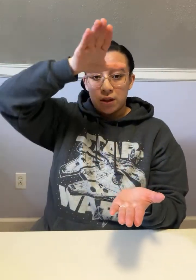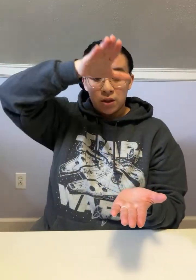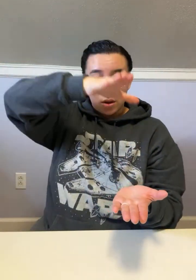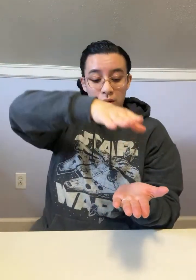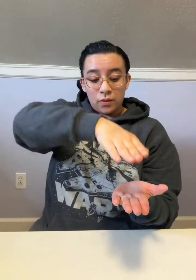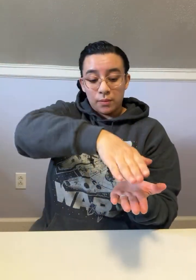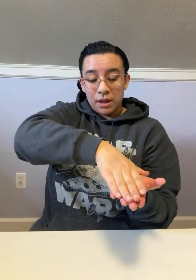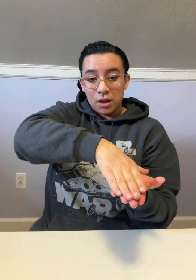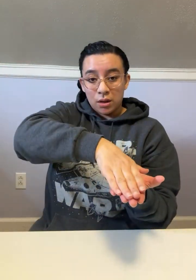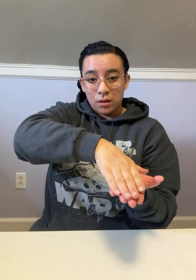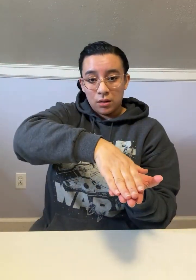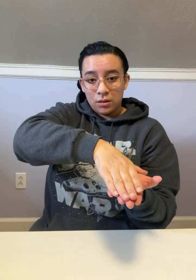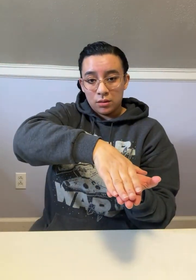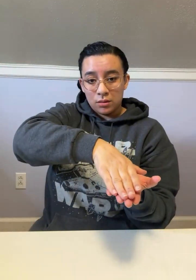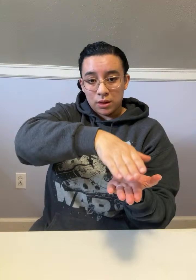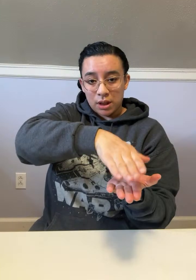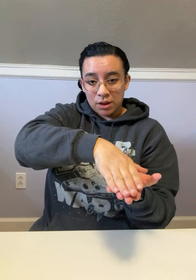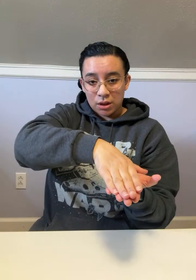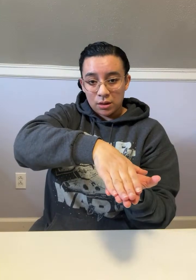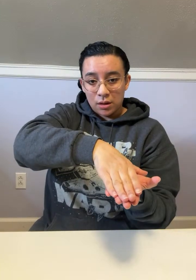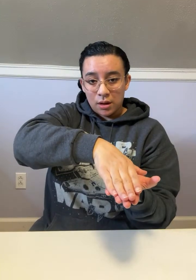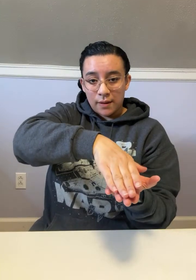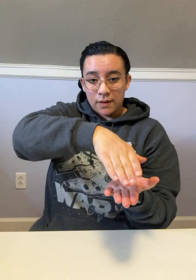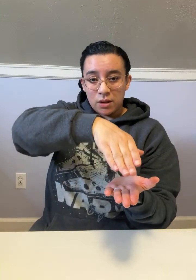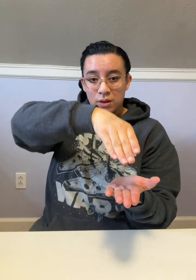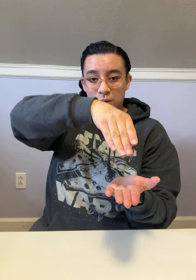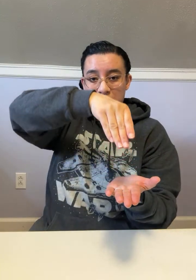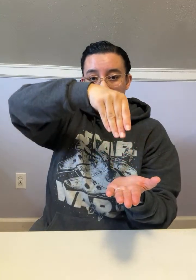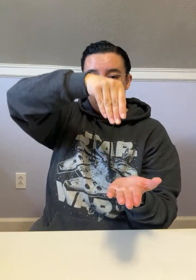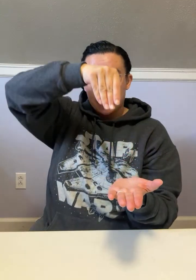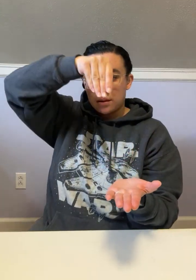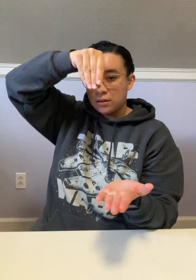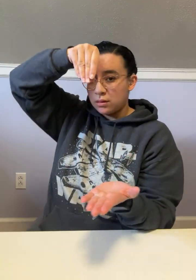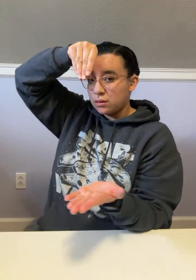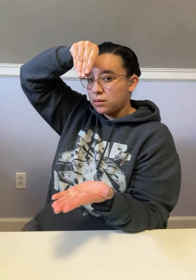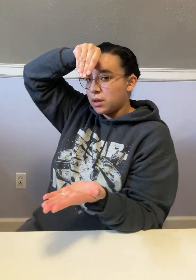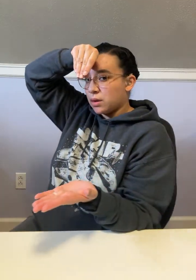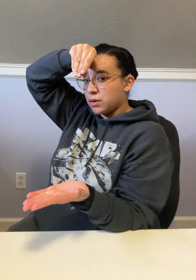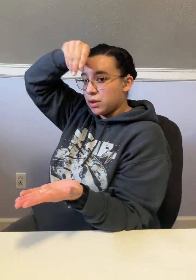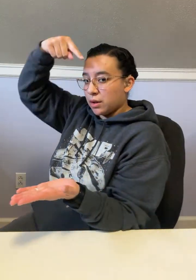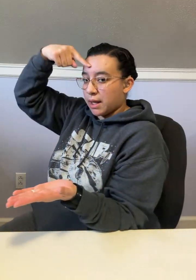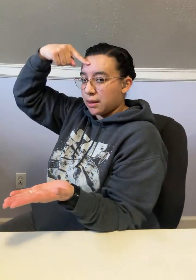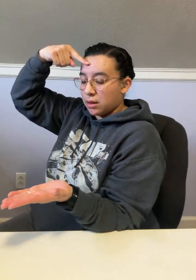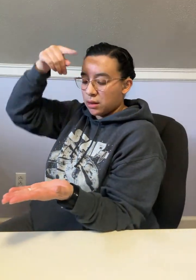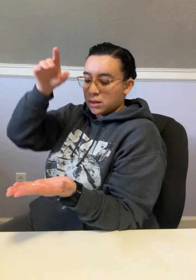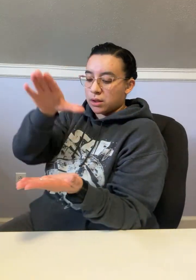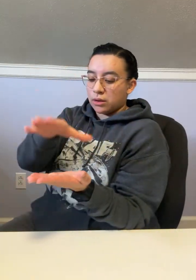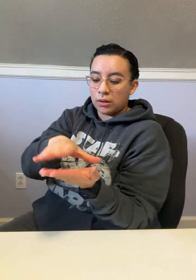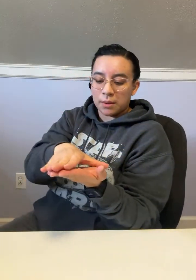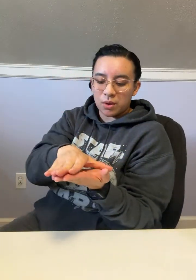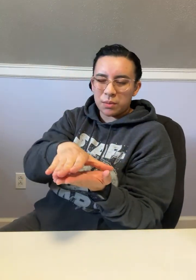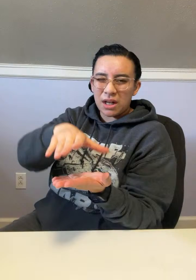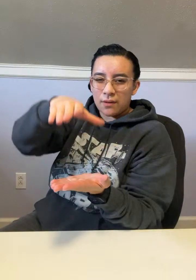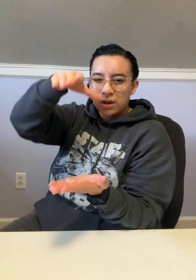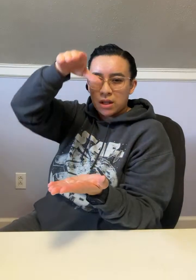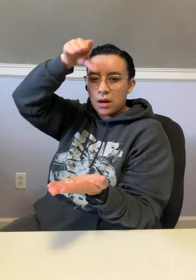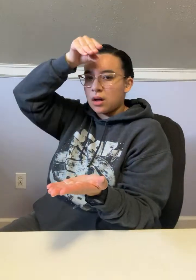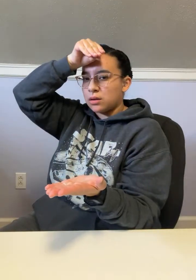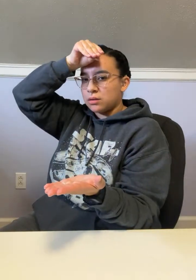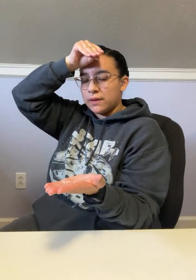you go from here, you touch, and then you squeeze your hand and go to your head. So you're absorbing everything, all